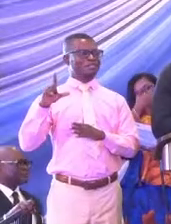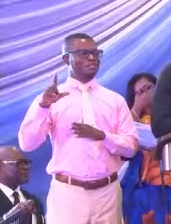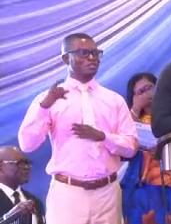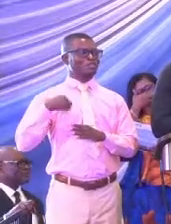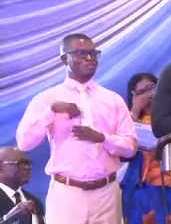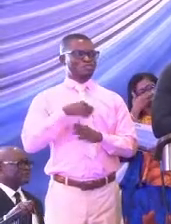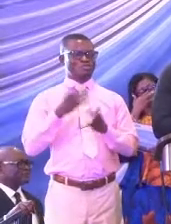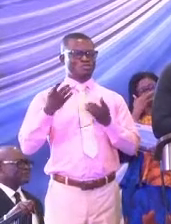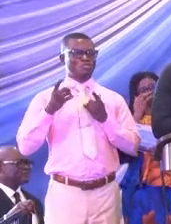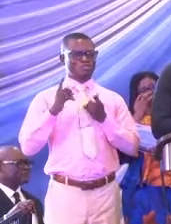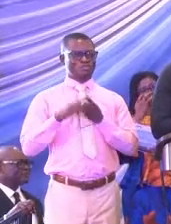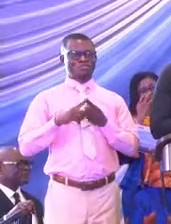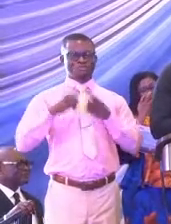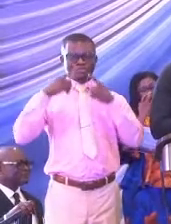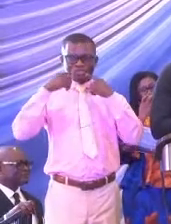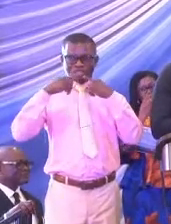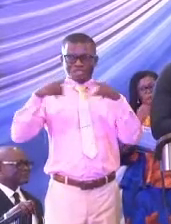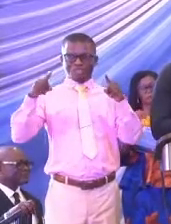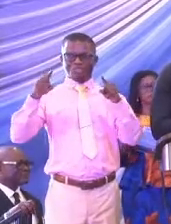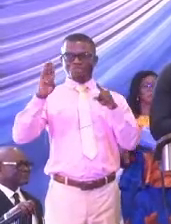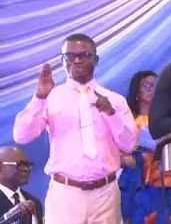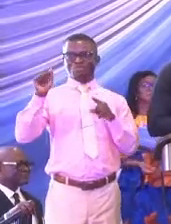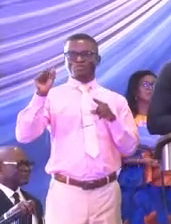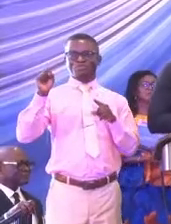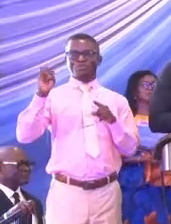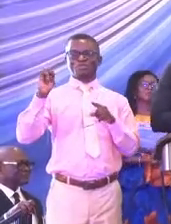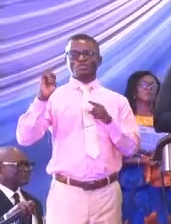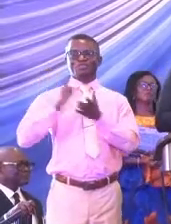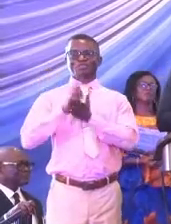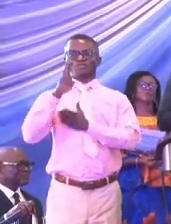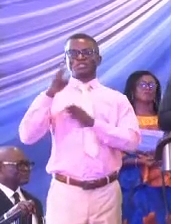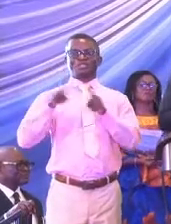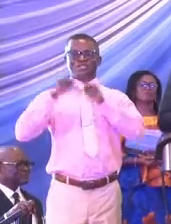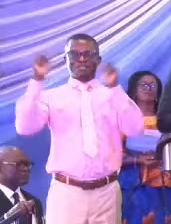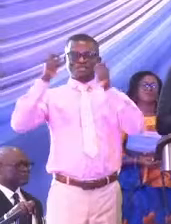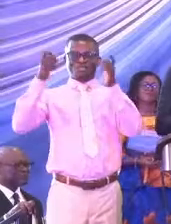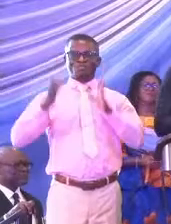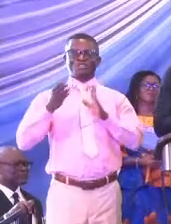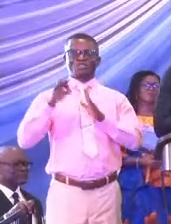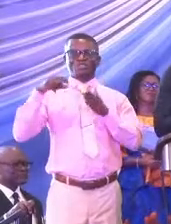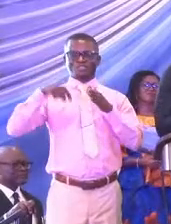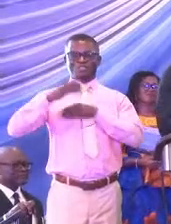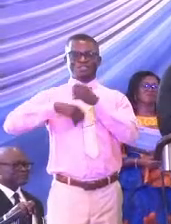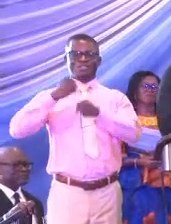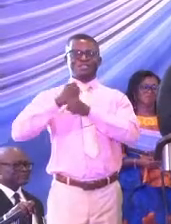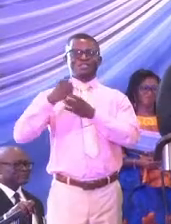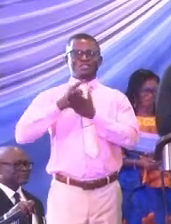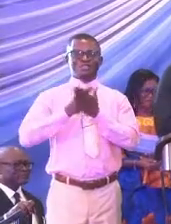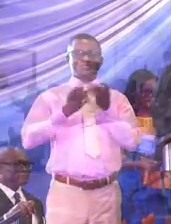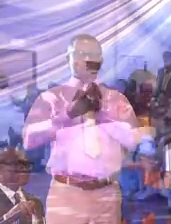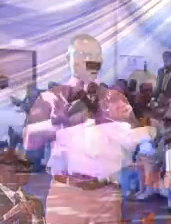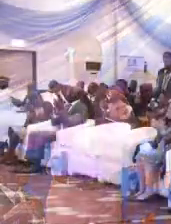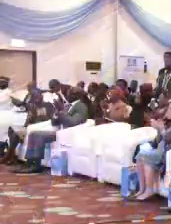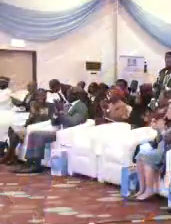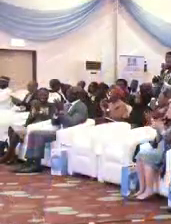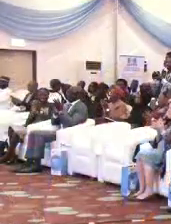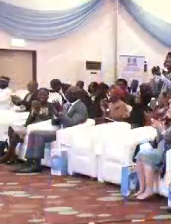we want to declare Base University as the winners of this year's debate competition.